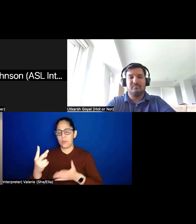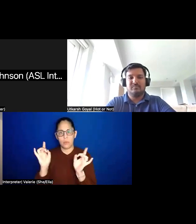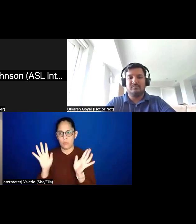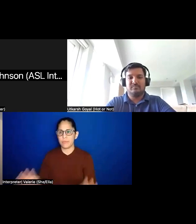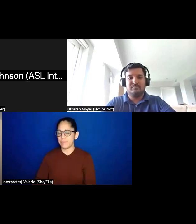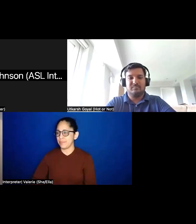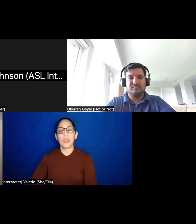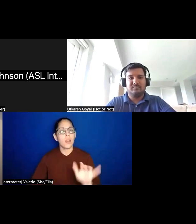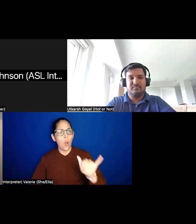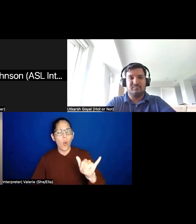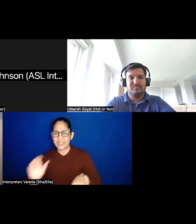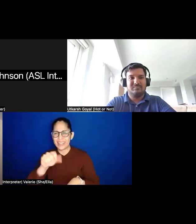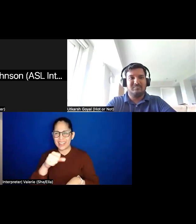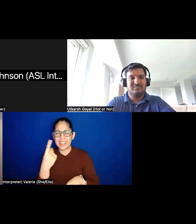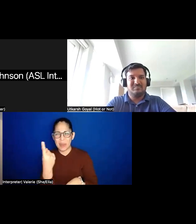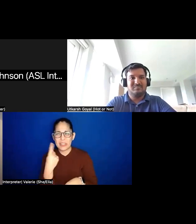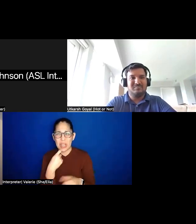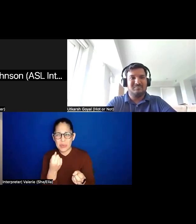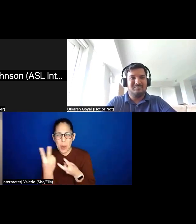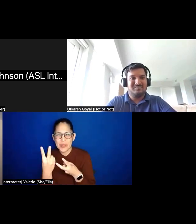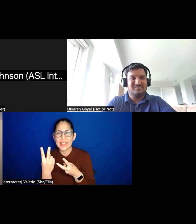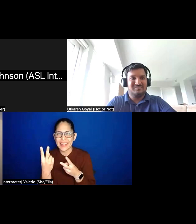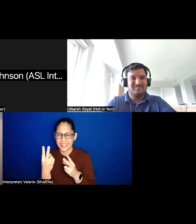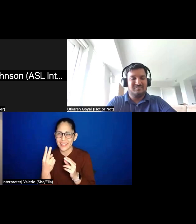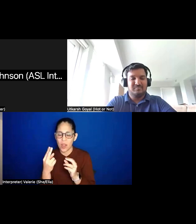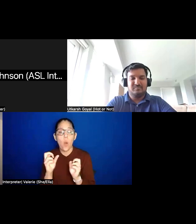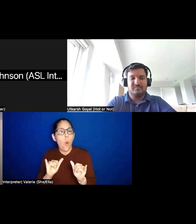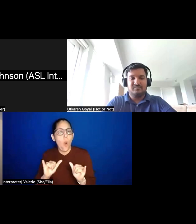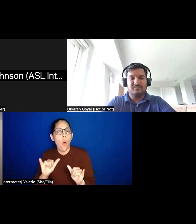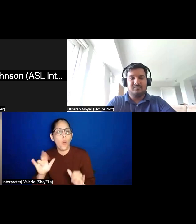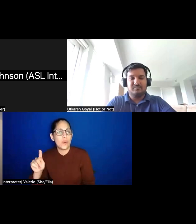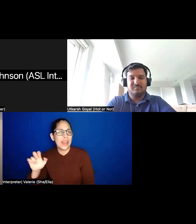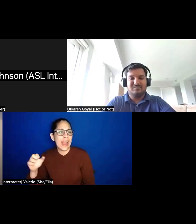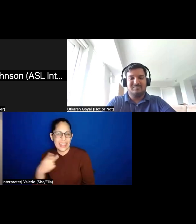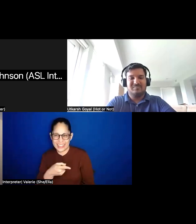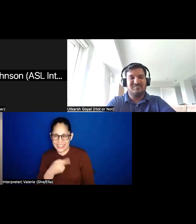Excellent. Oh yeah, someone's just posted. Oh, that's Utkarsh.